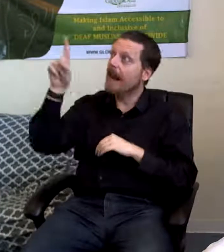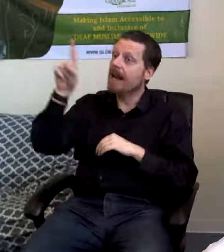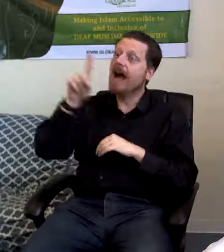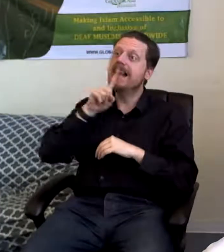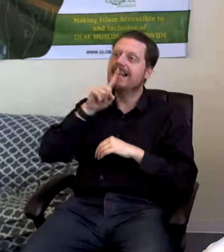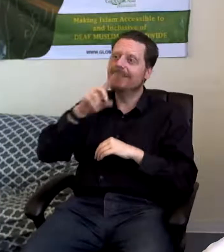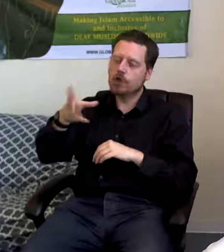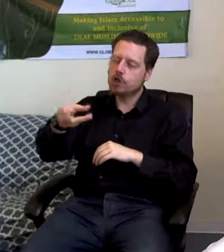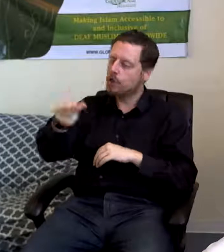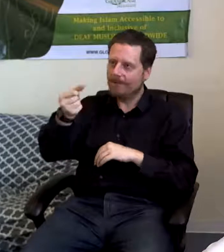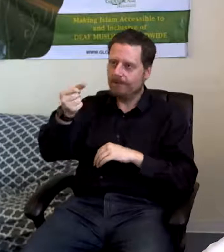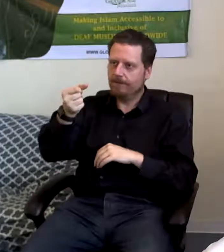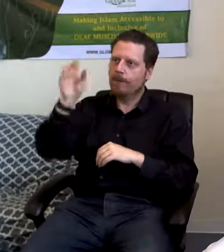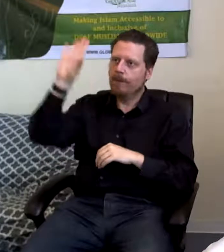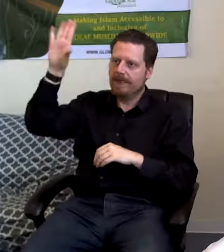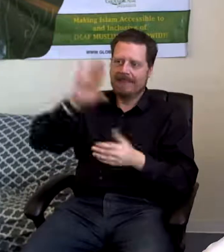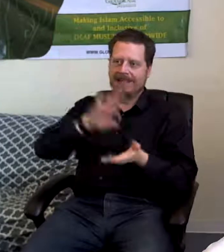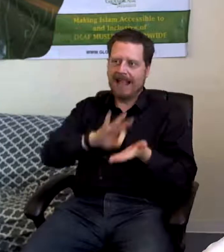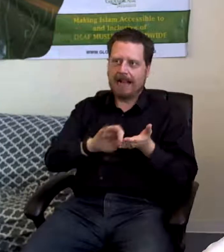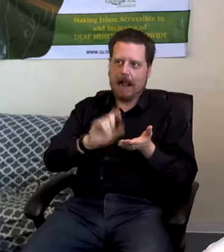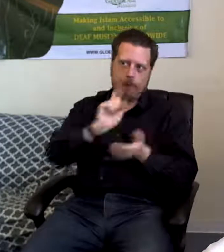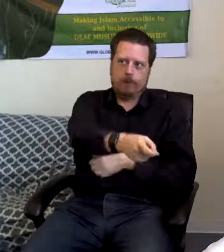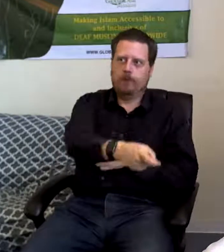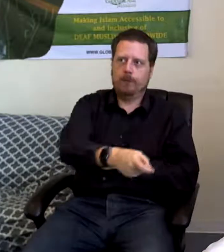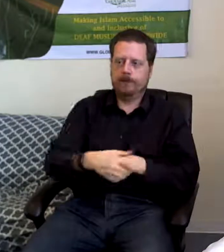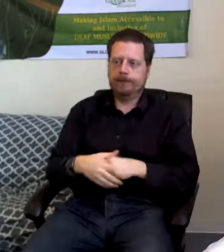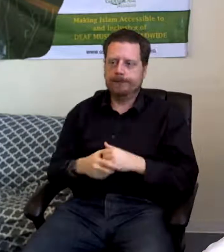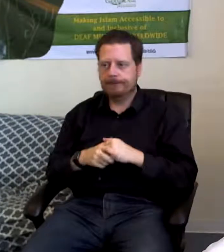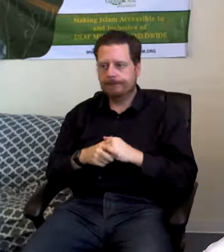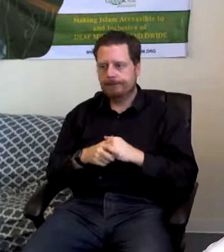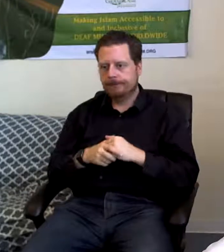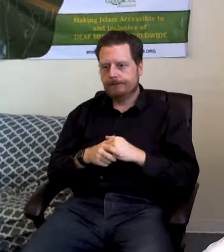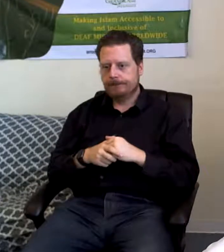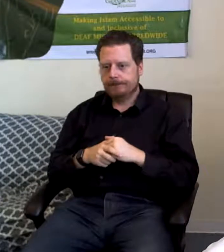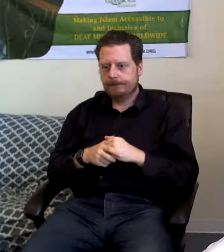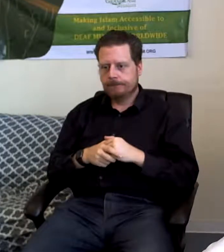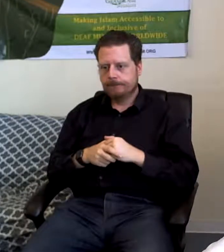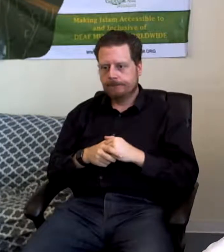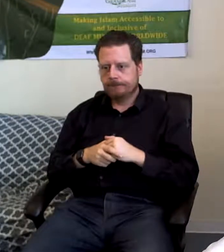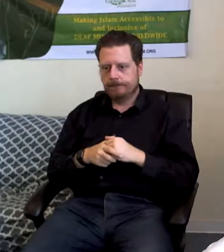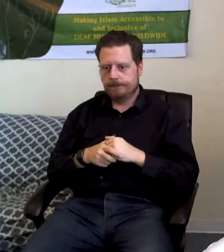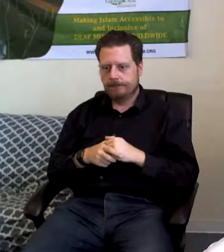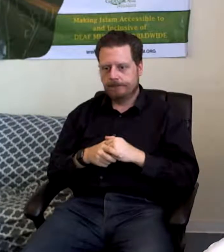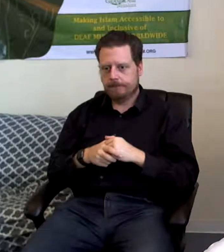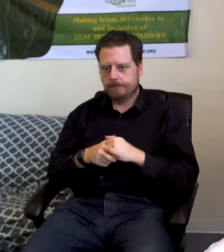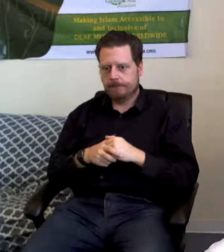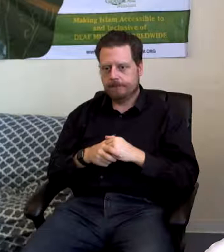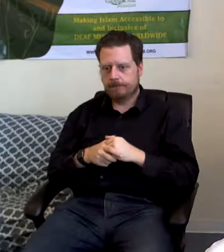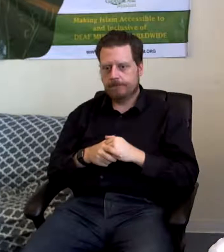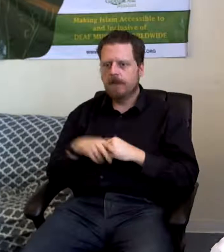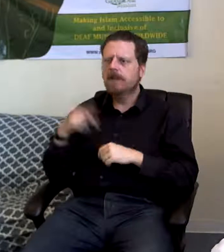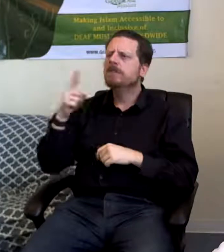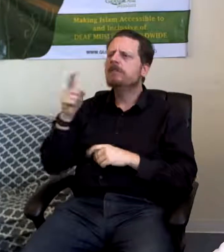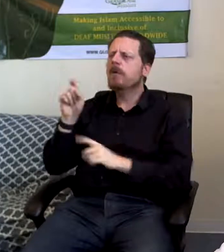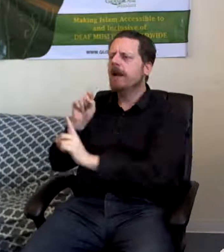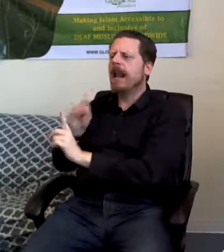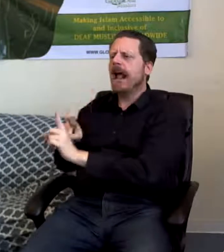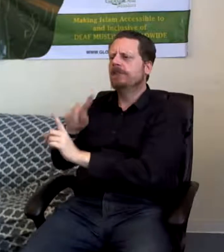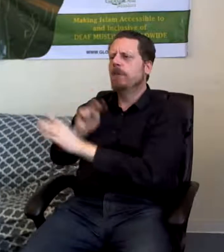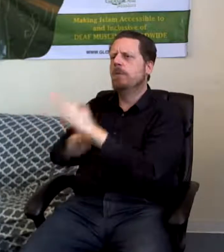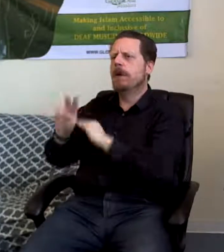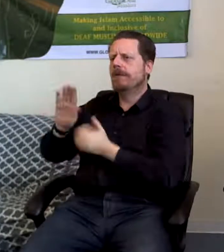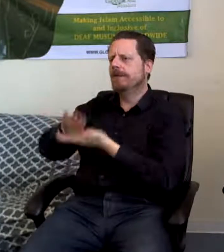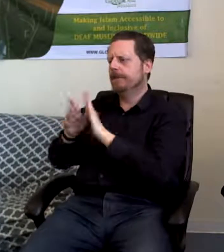swift in account. Somebody asked the Prophet sallallahu alaihi